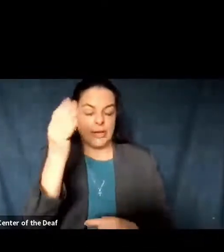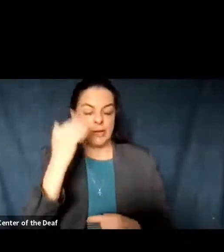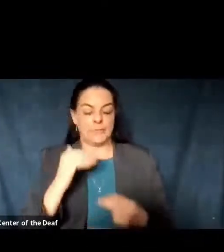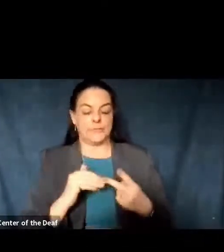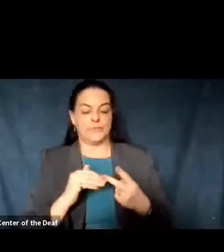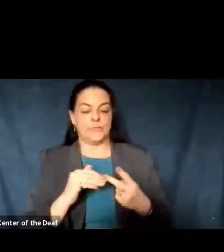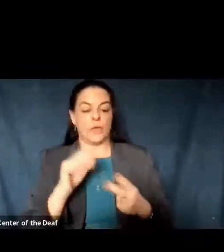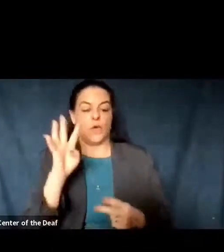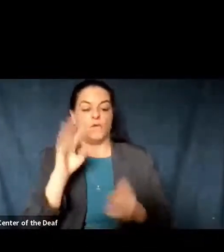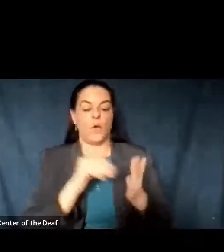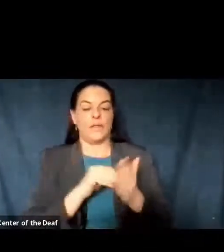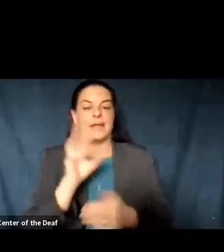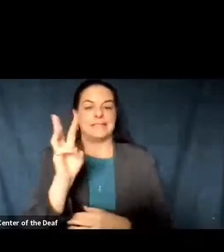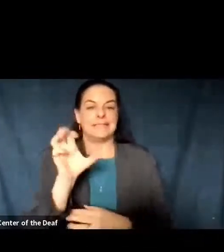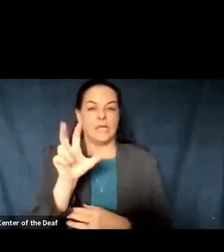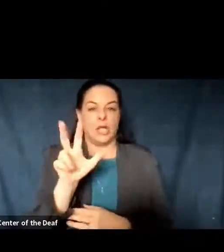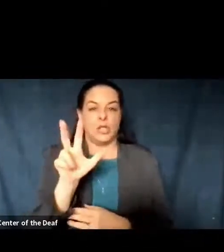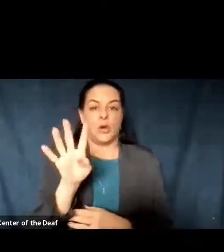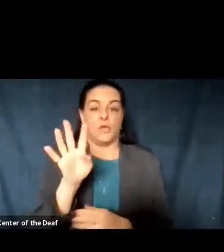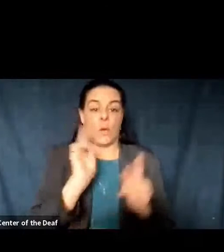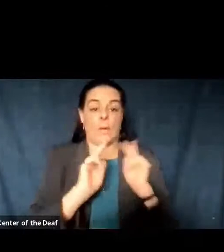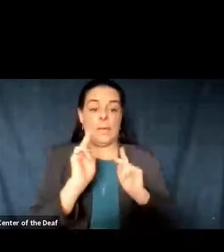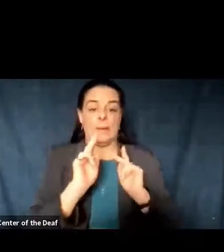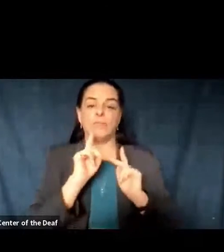4,634 of those are active cases.